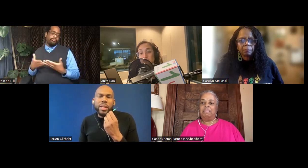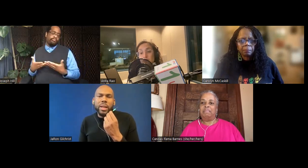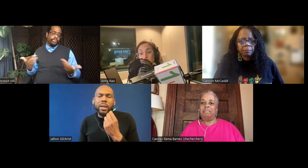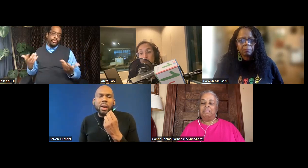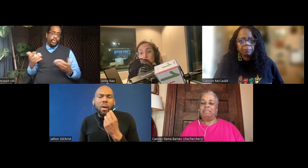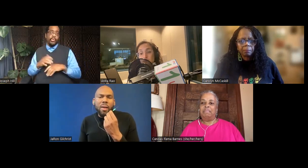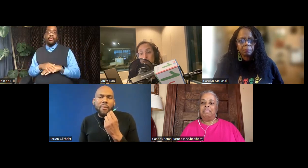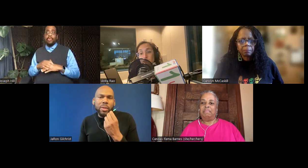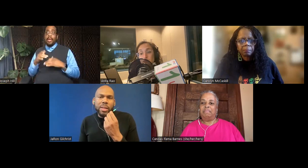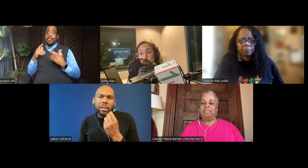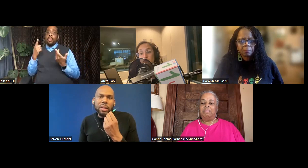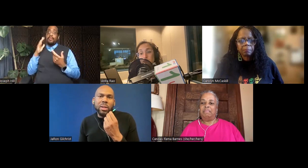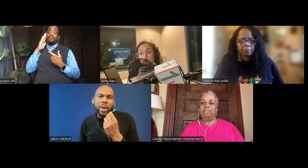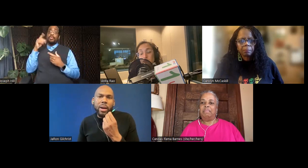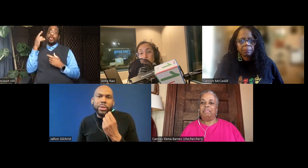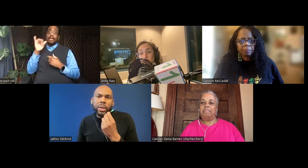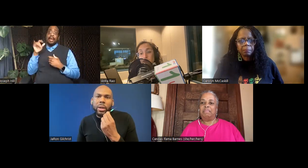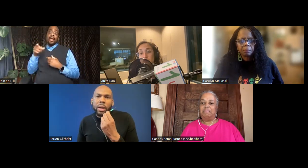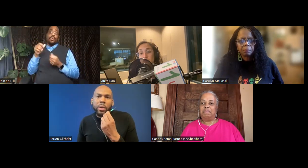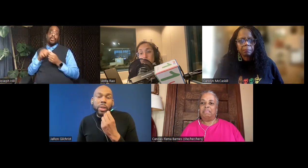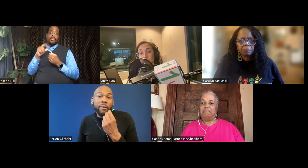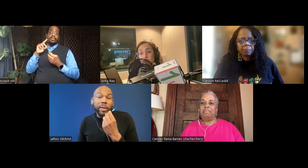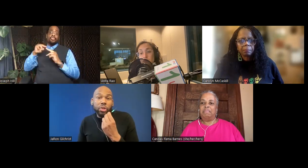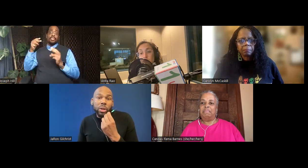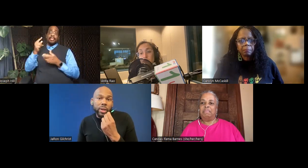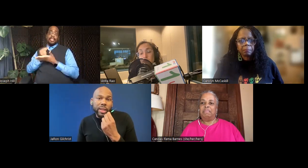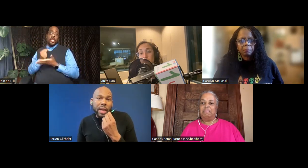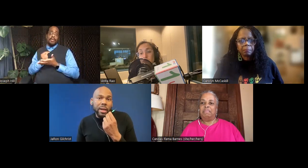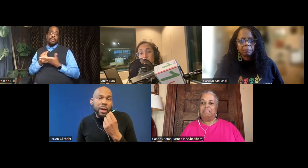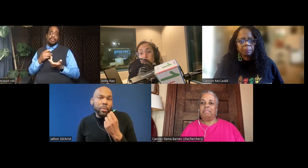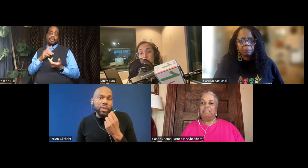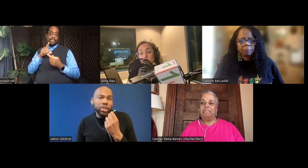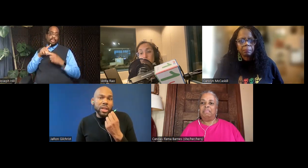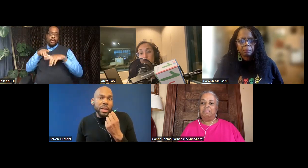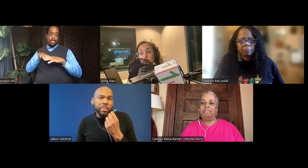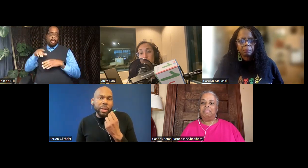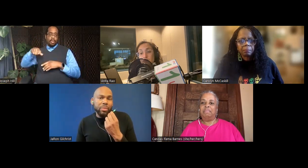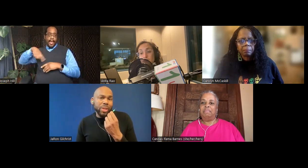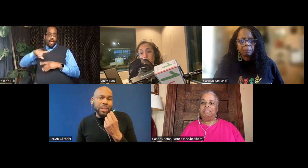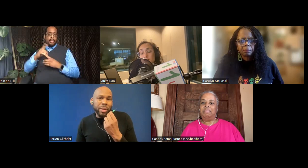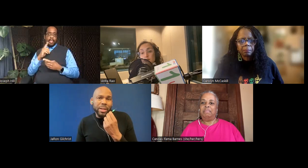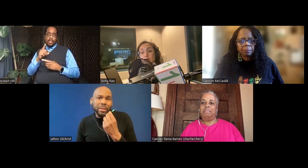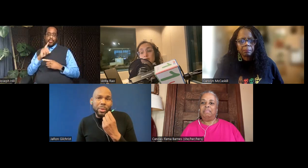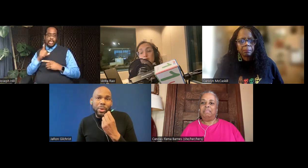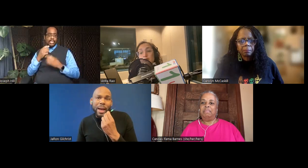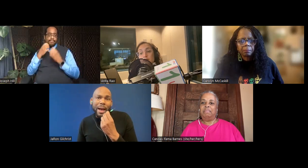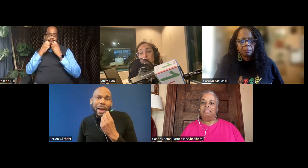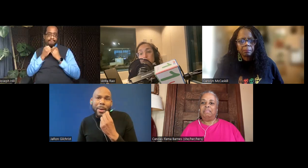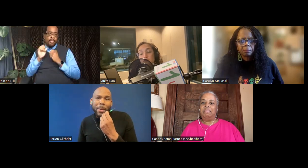culture, community, all of those things are still around. And what the future looks like with gene therapy really depends on